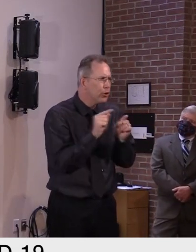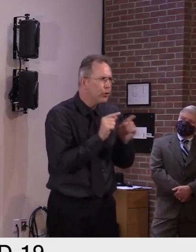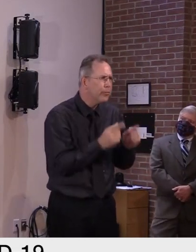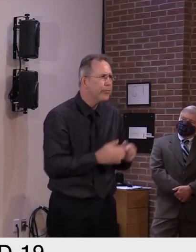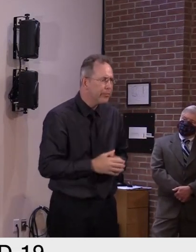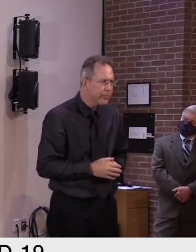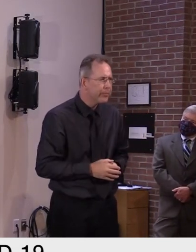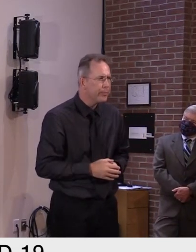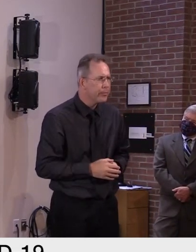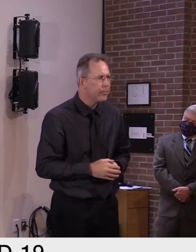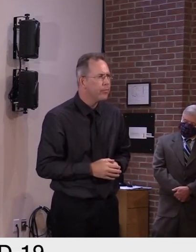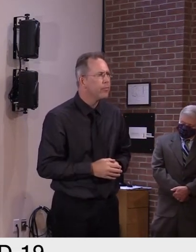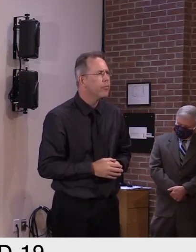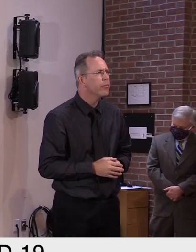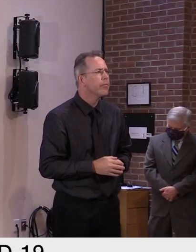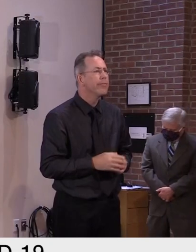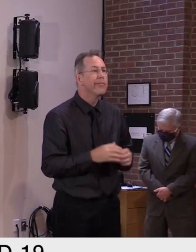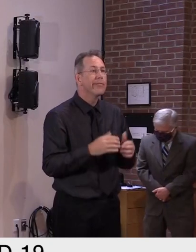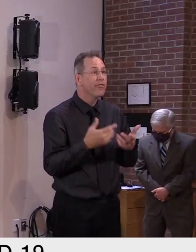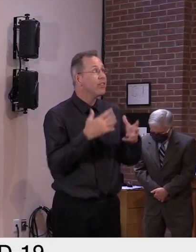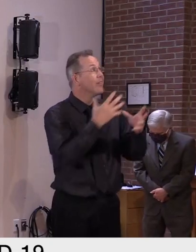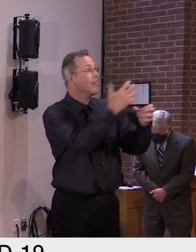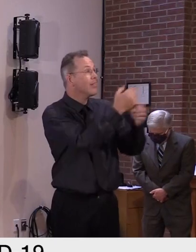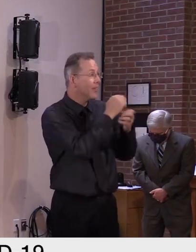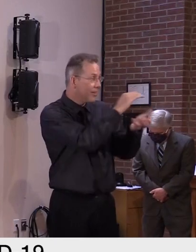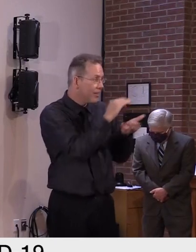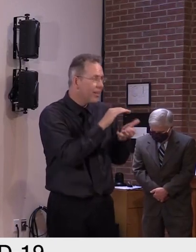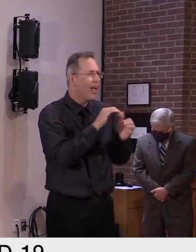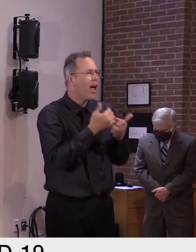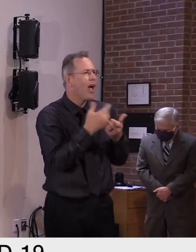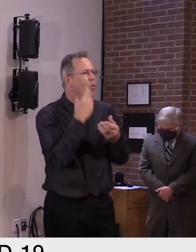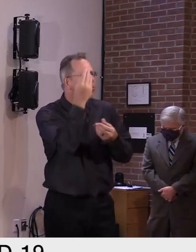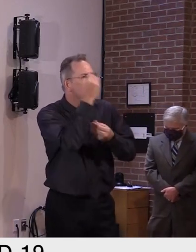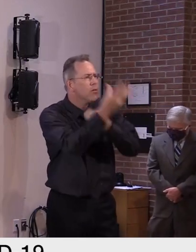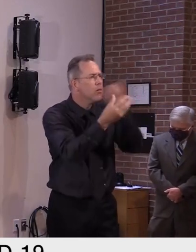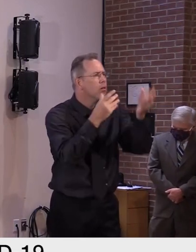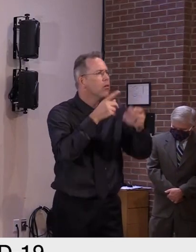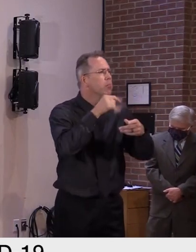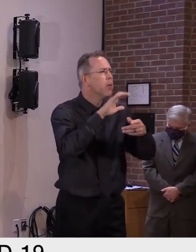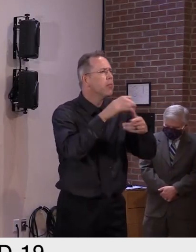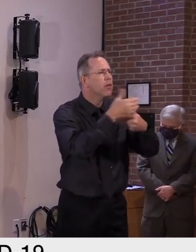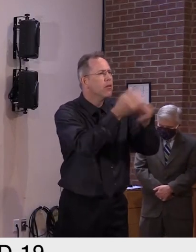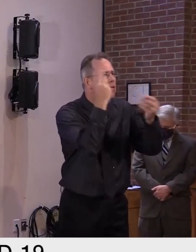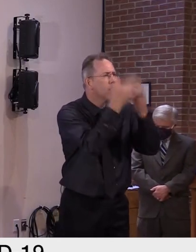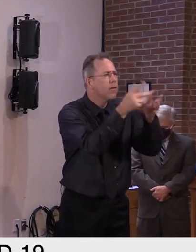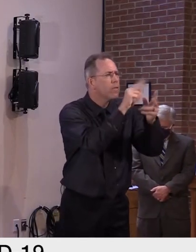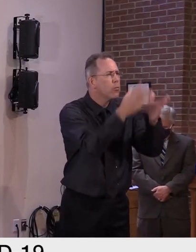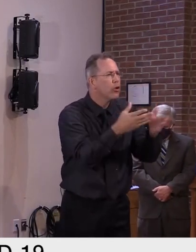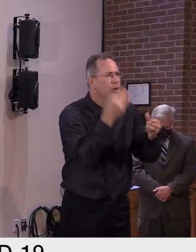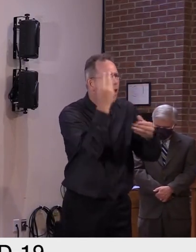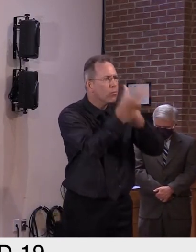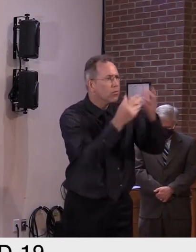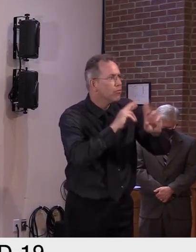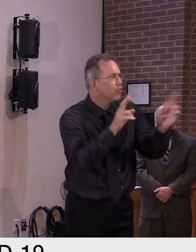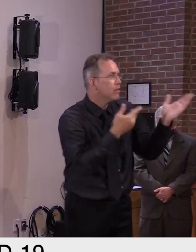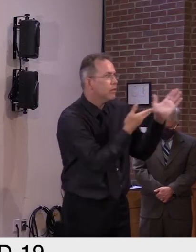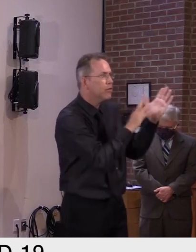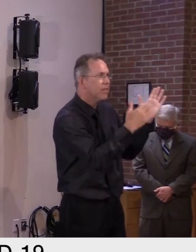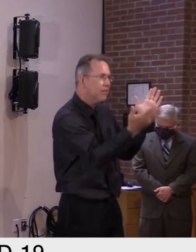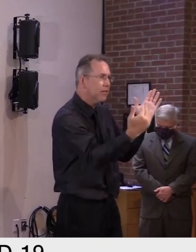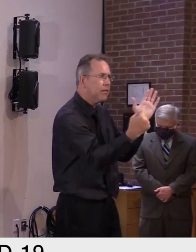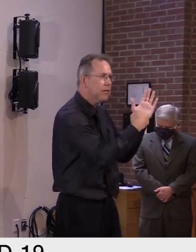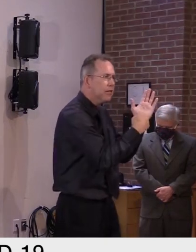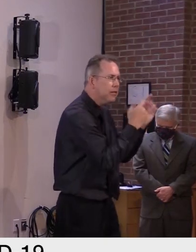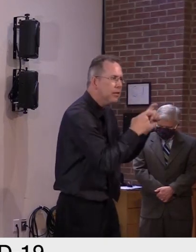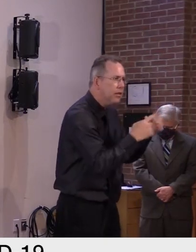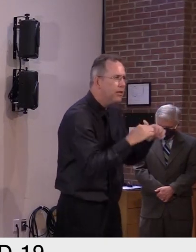effort and a information technology effort, so people can be tracked appropriately, especially when multi-dose